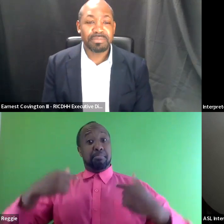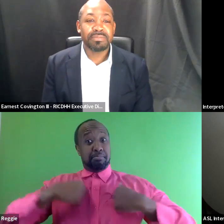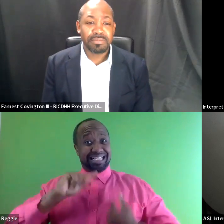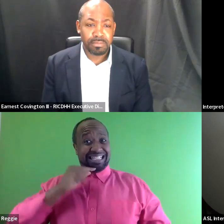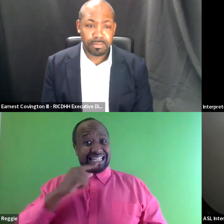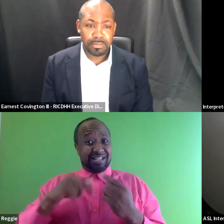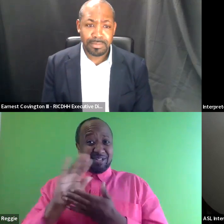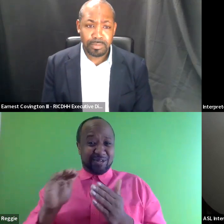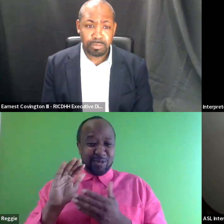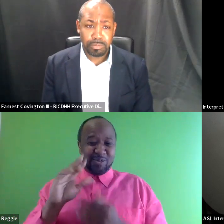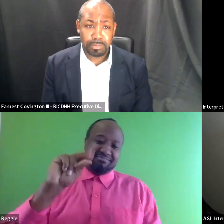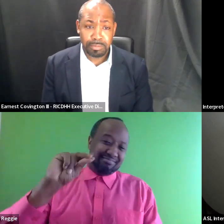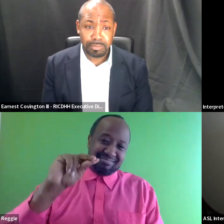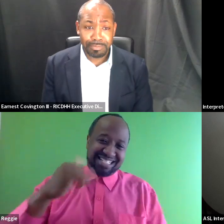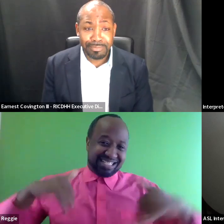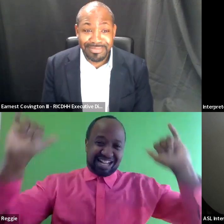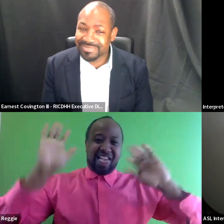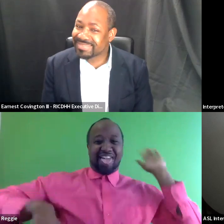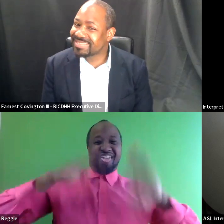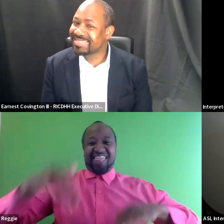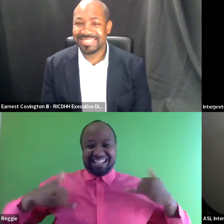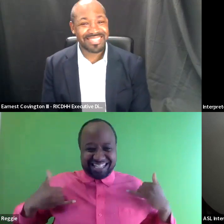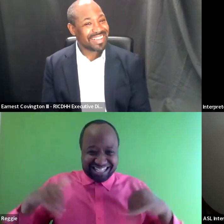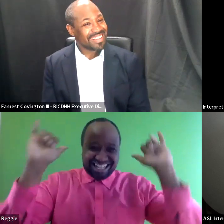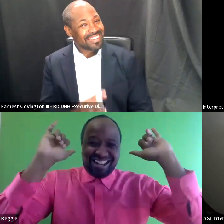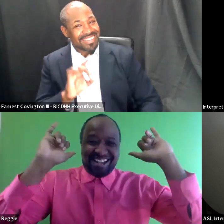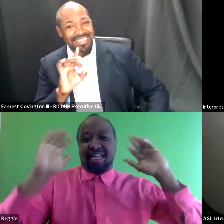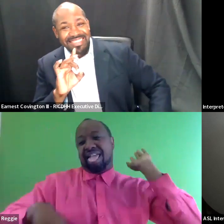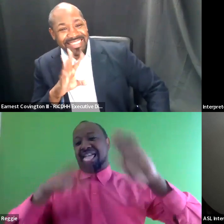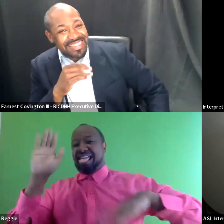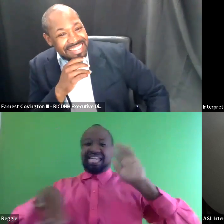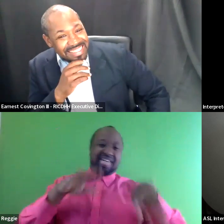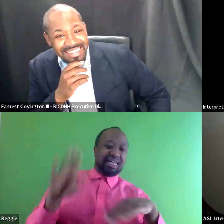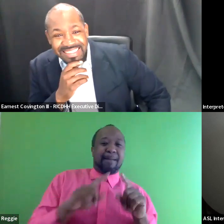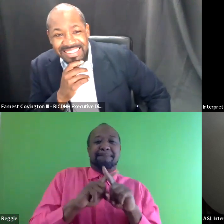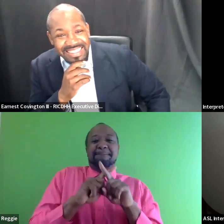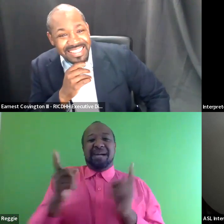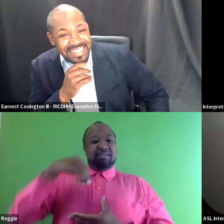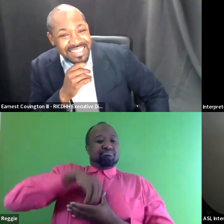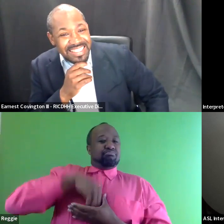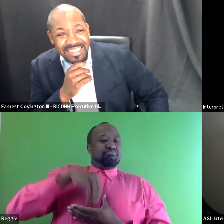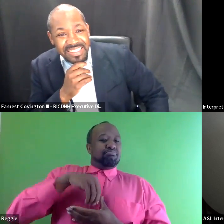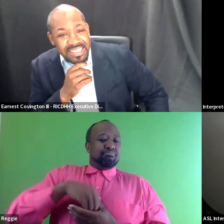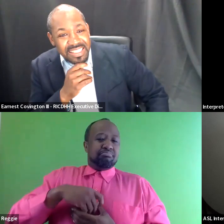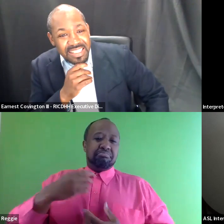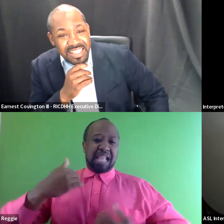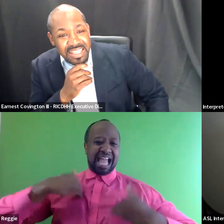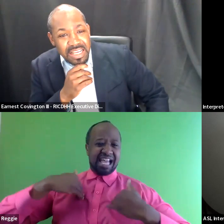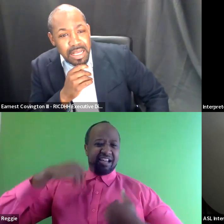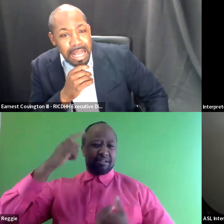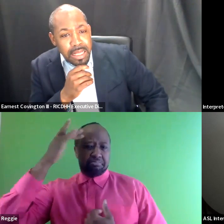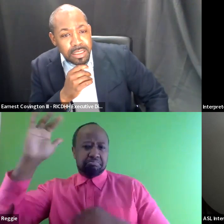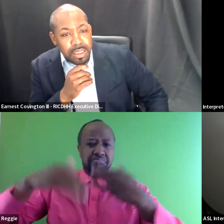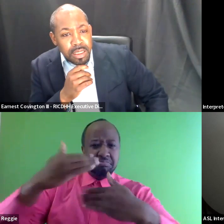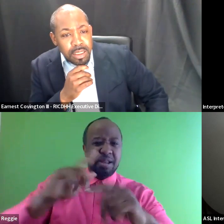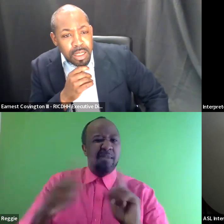college and I was talking about, I'm talking about being with a lot of Black people for the first time. But guess what? That whatever attitude